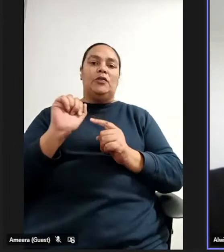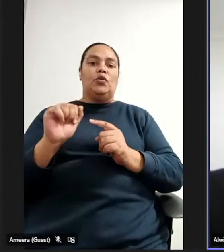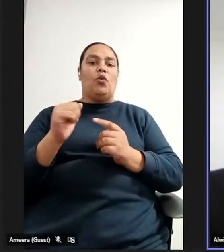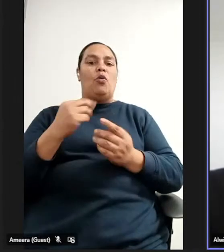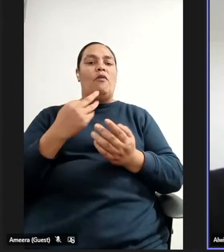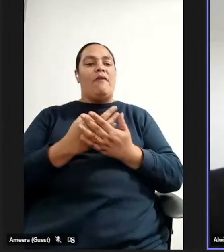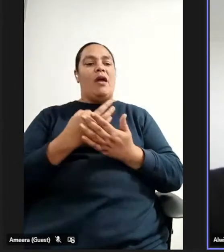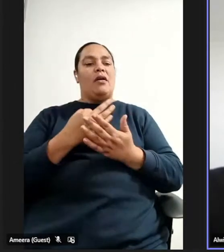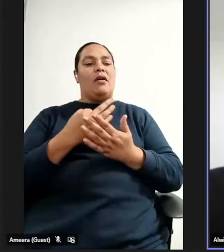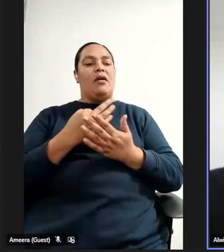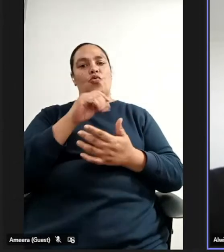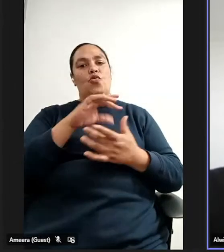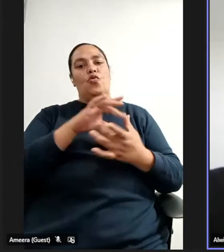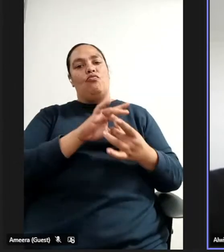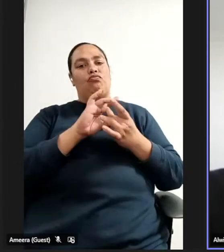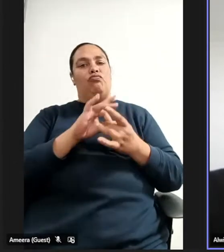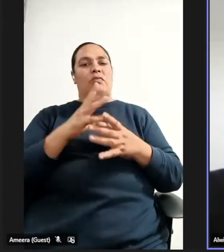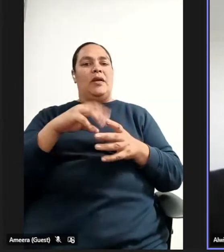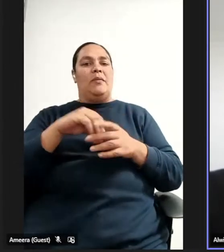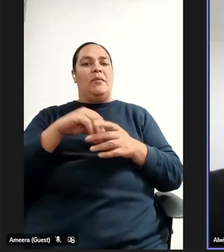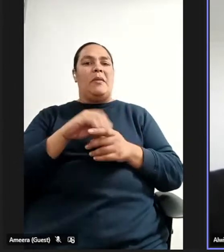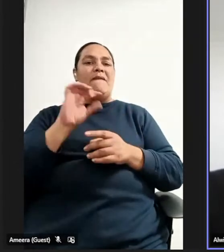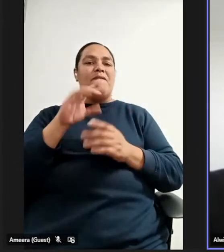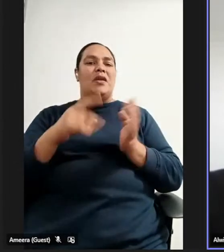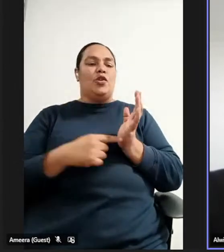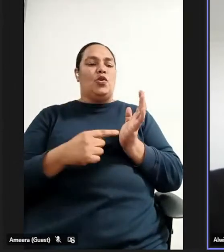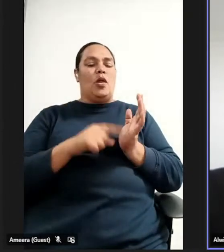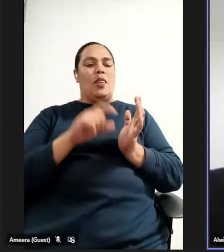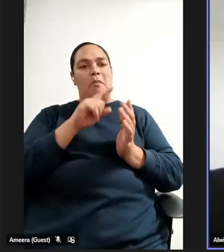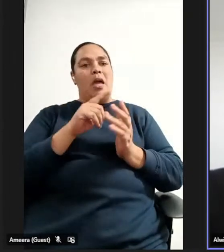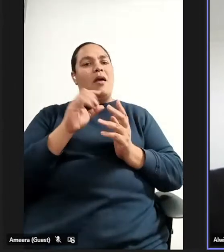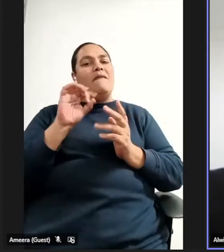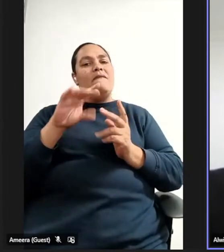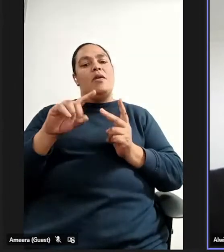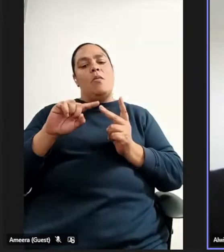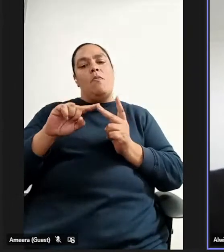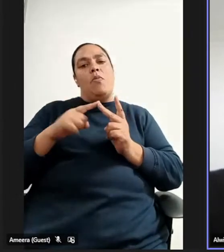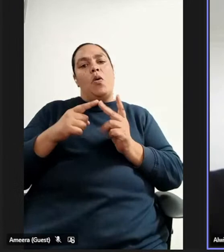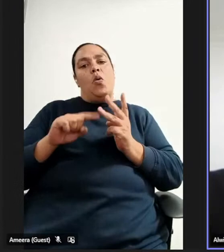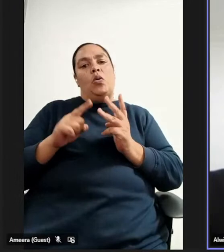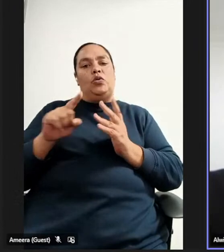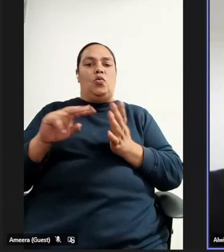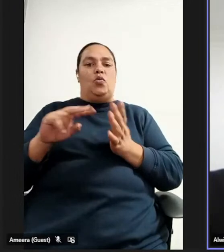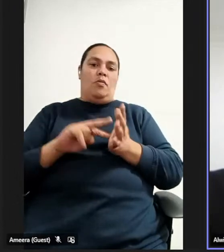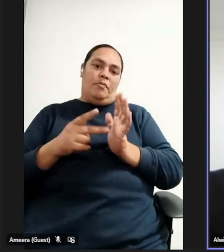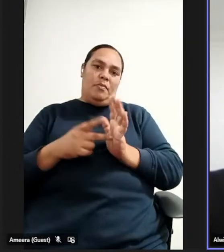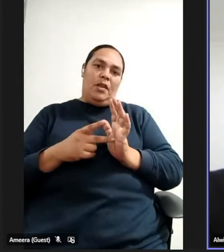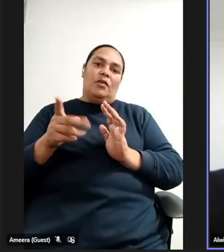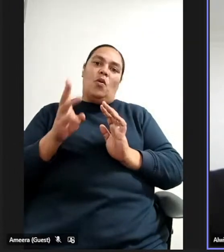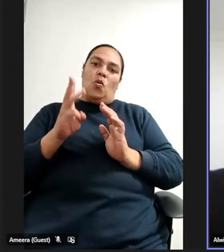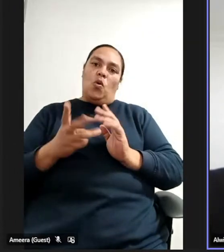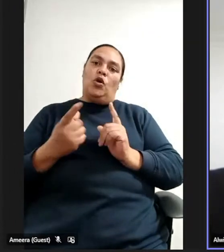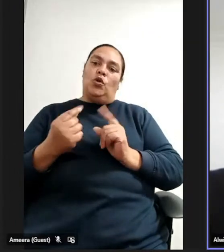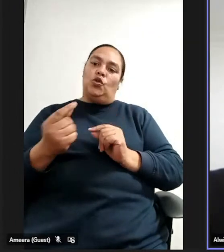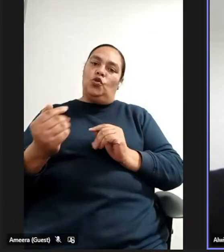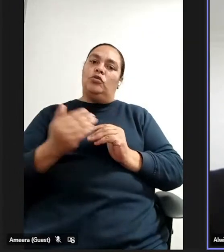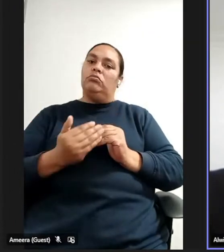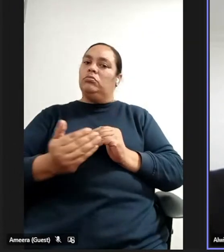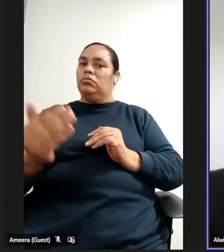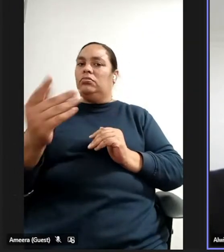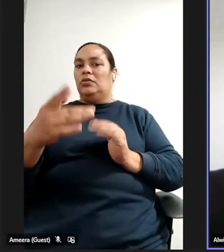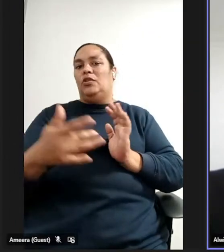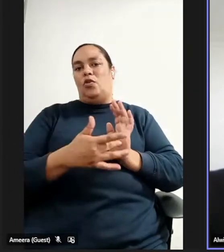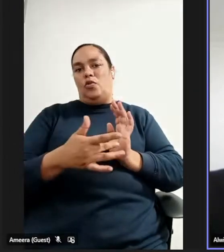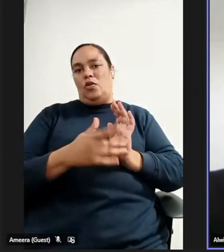to which technology we take at which point in that plan will be the maturity of that technology. It will be